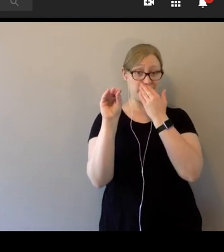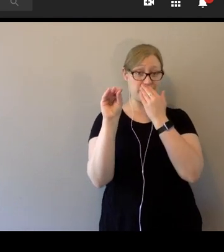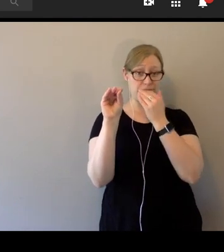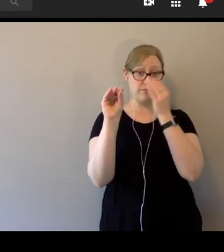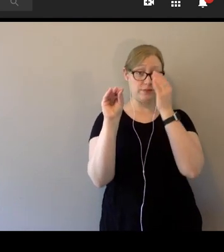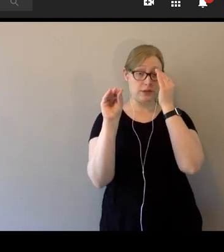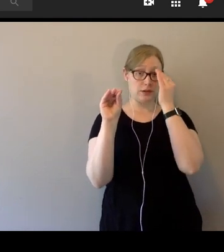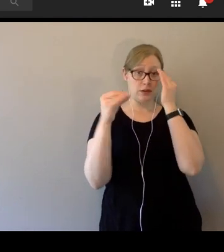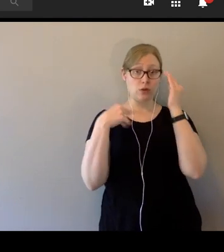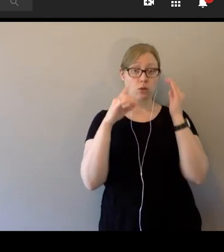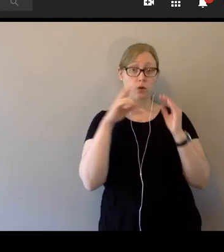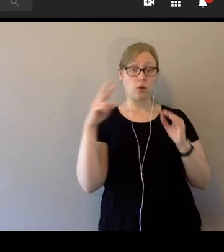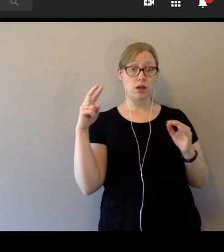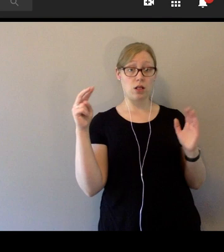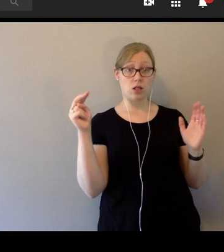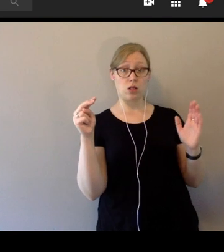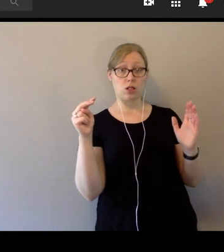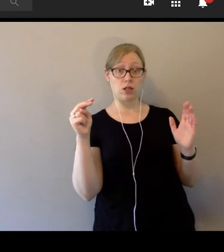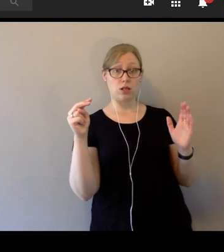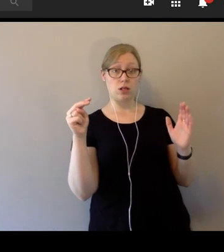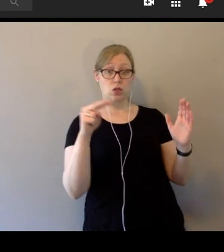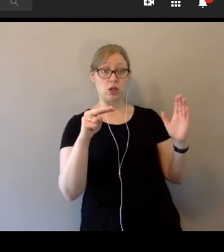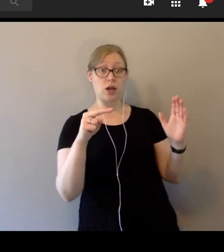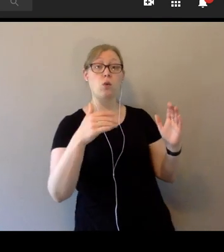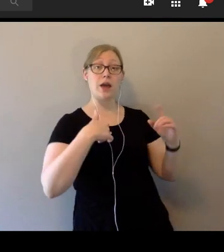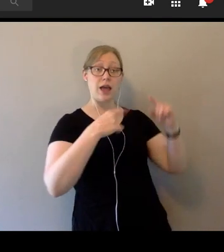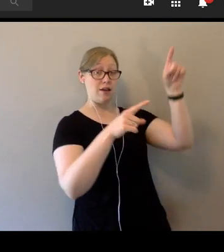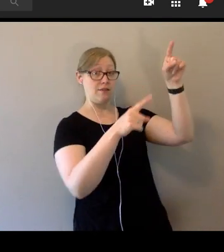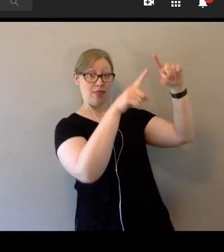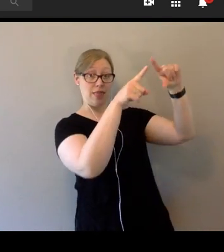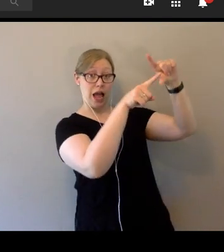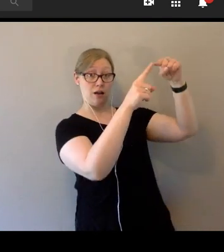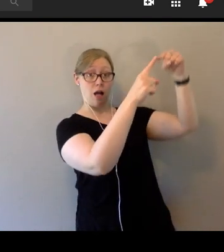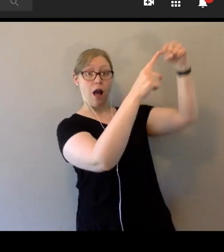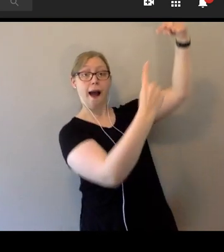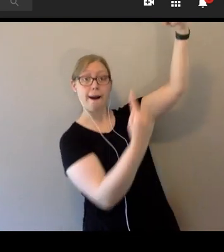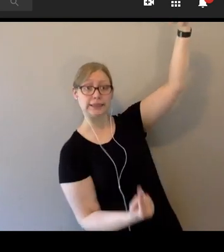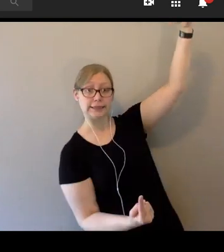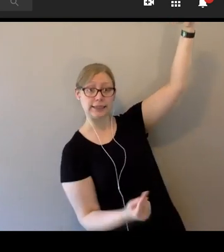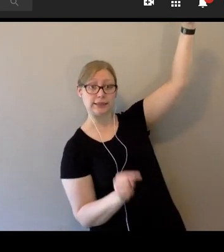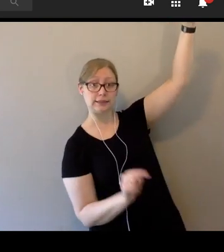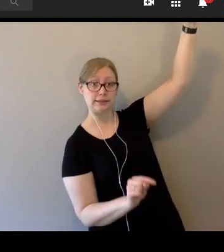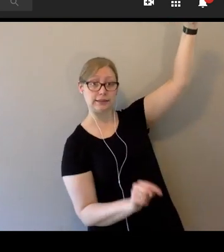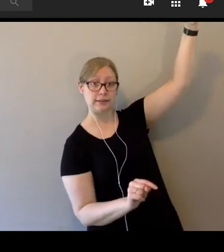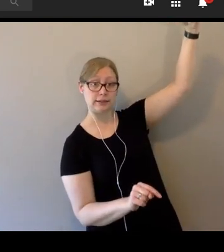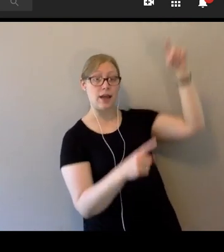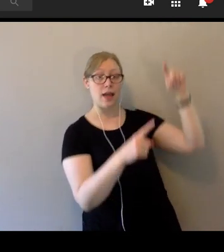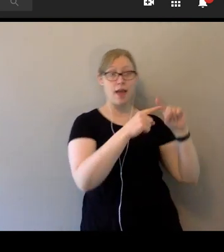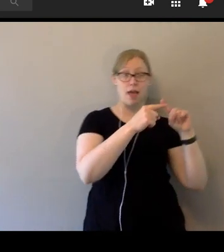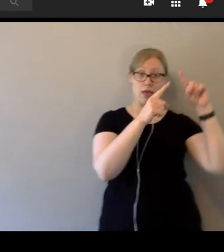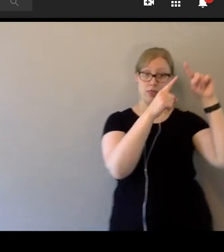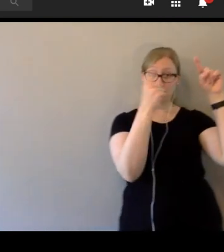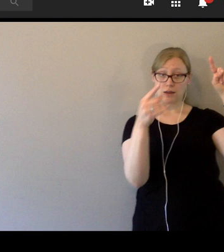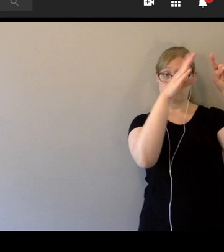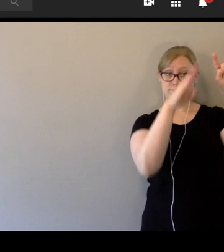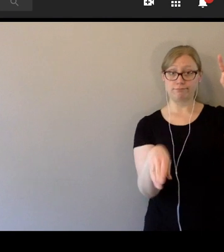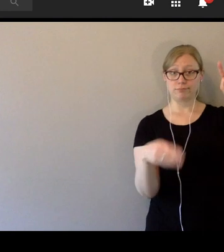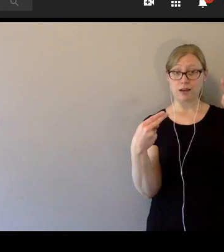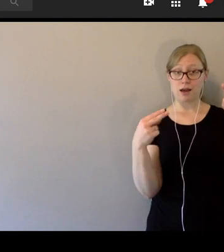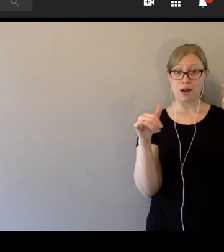we're going to look at where we have the opposite side here and the hypotenuse. So this is going to be